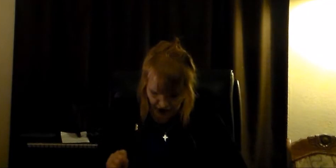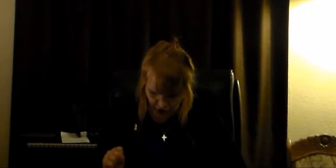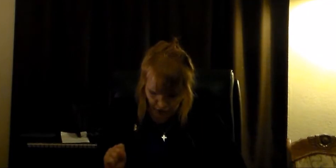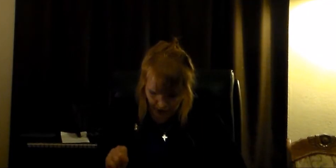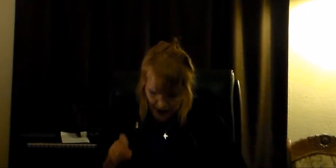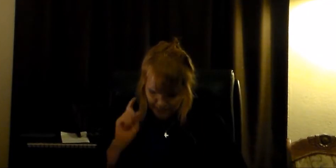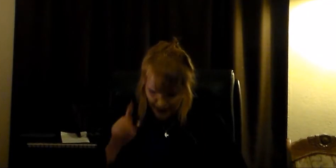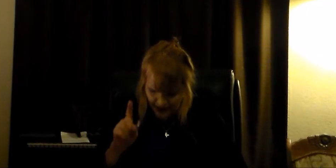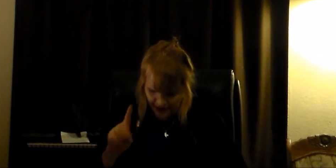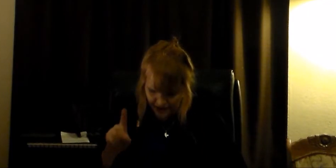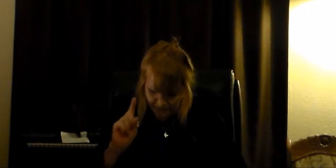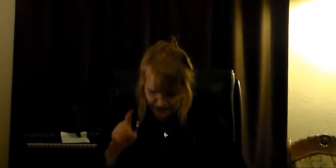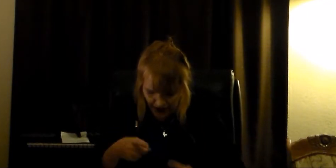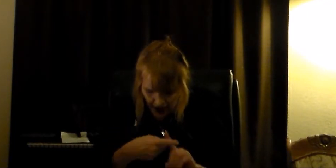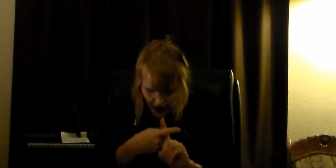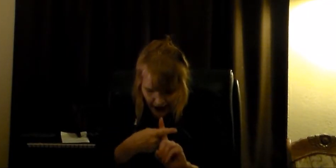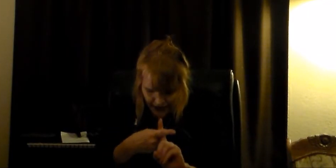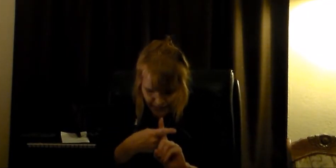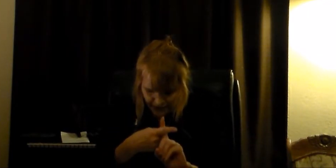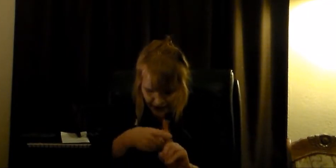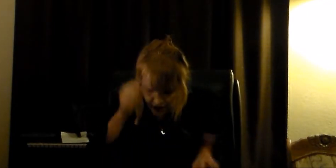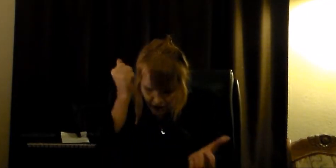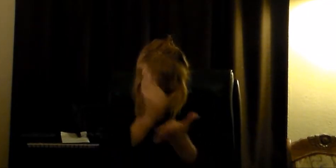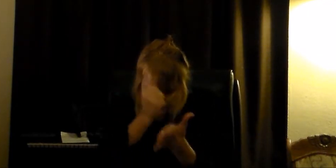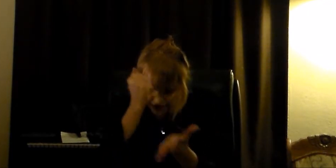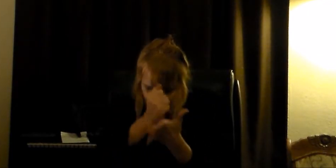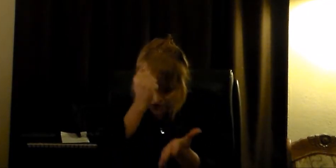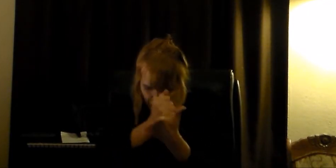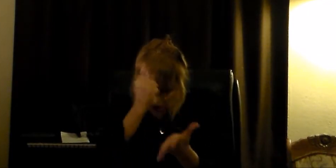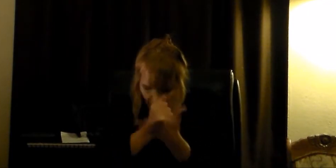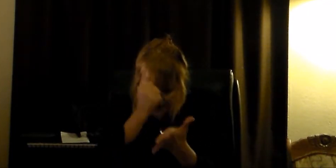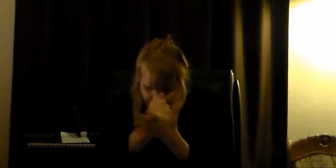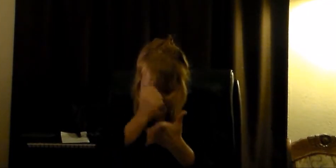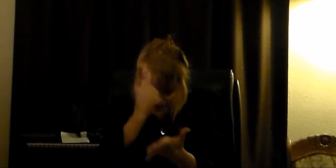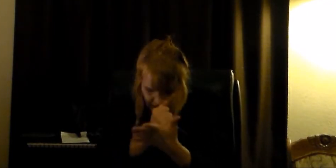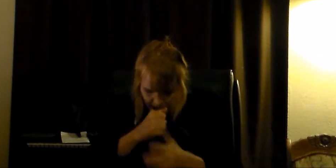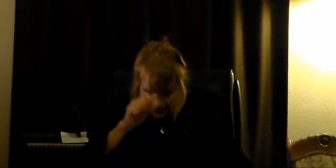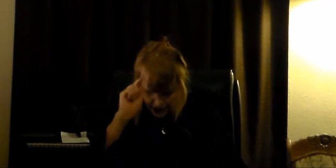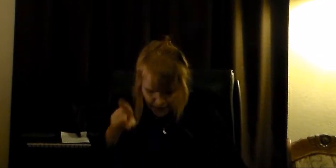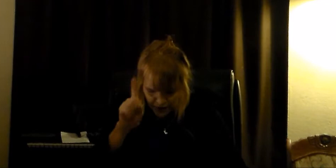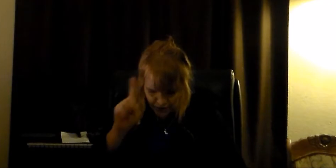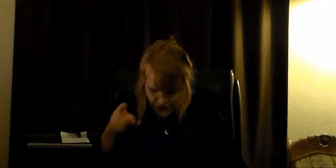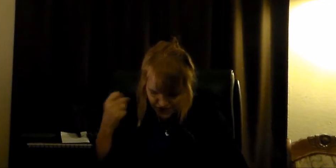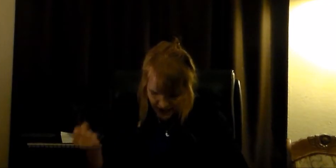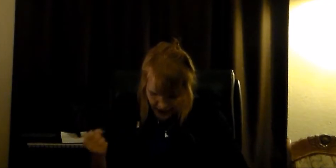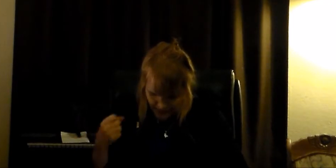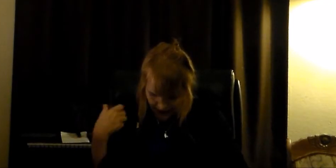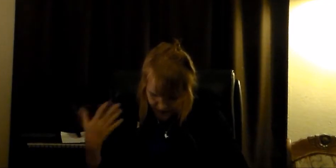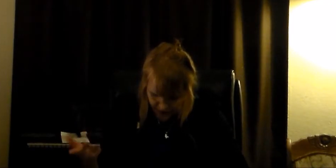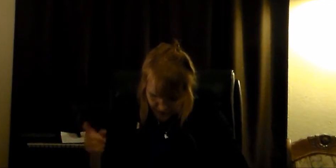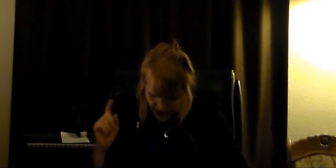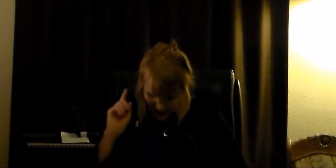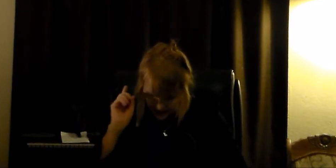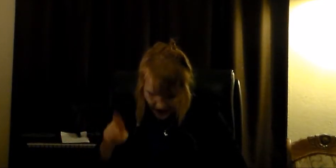new by letting them die completely on Jesus' cross. And renew yourself by from